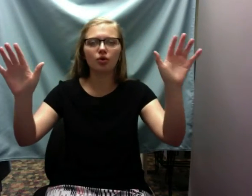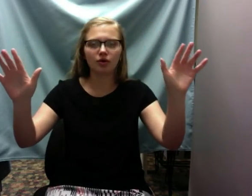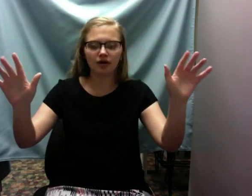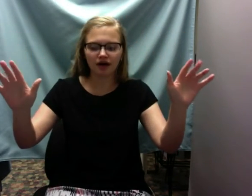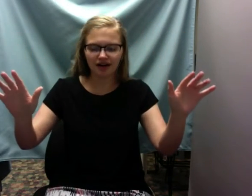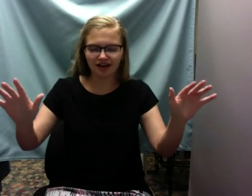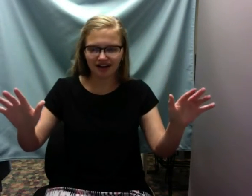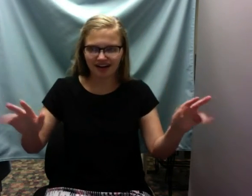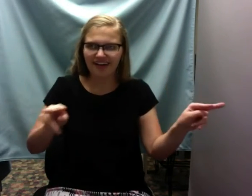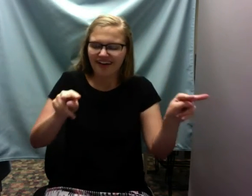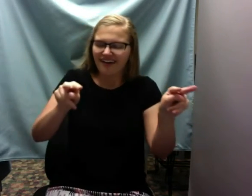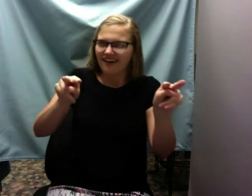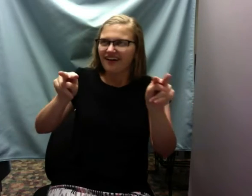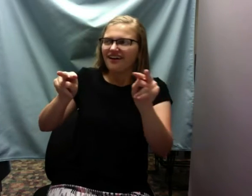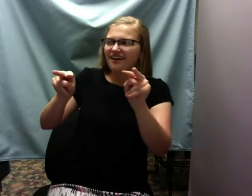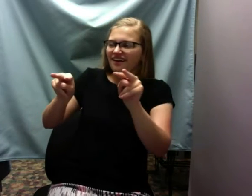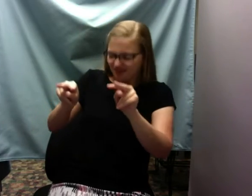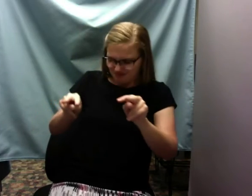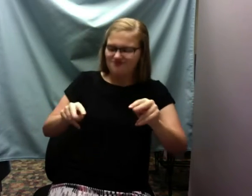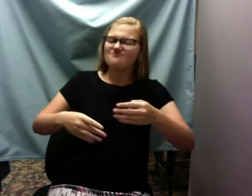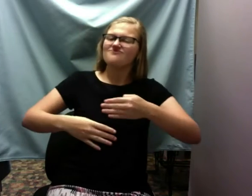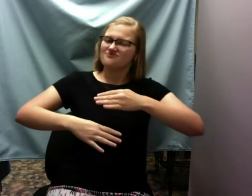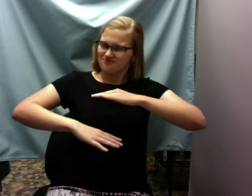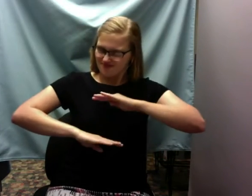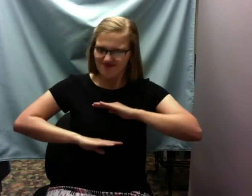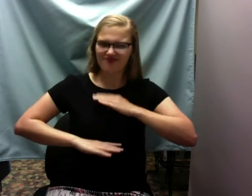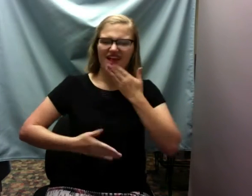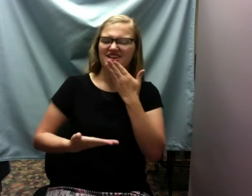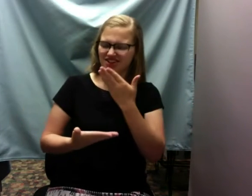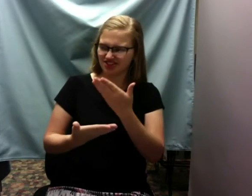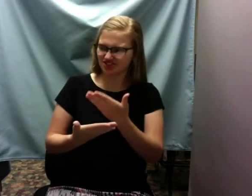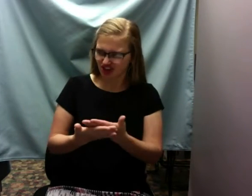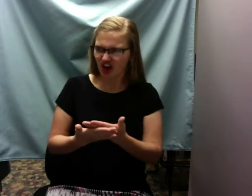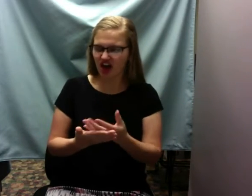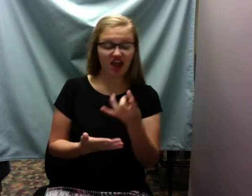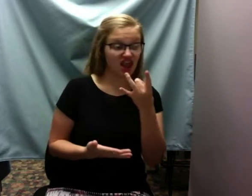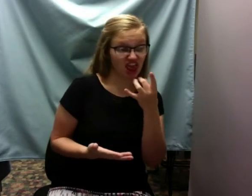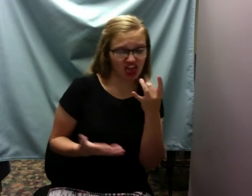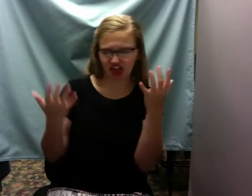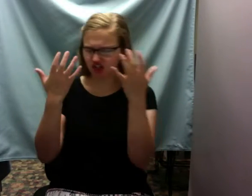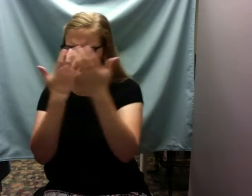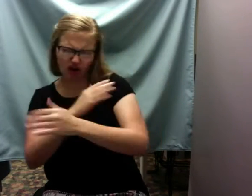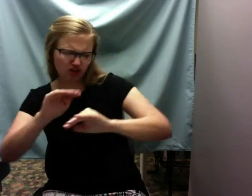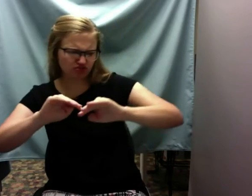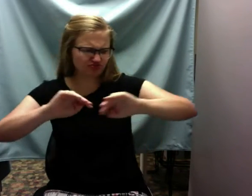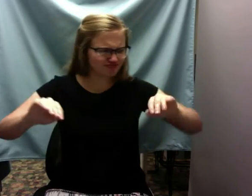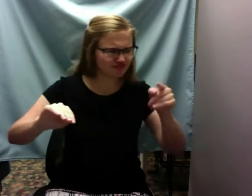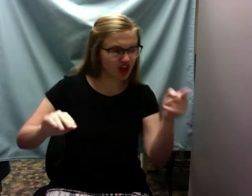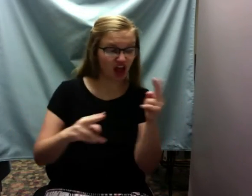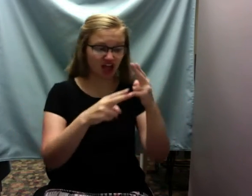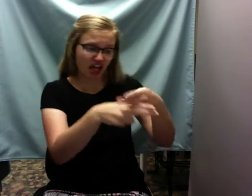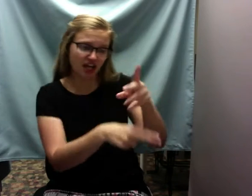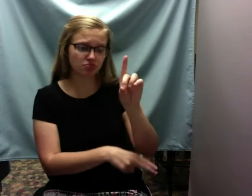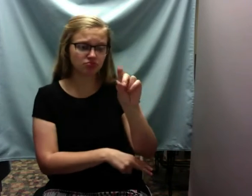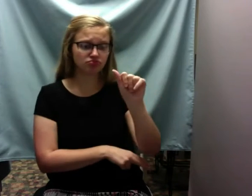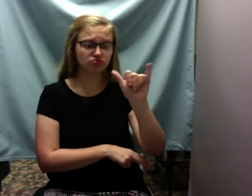And there was light. And God saw the light that it was good. And God divided the light from the darkness. And God called the light day,